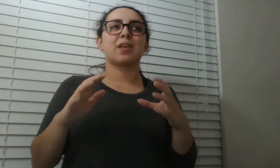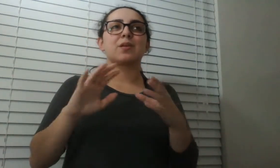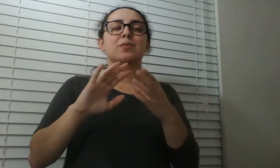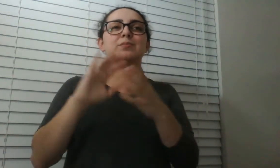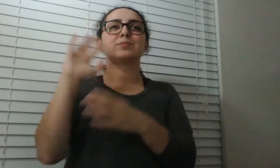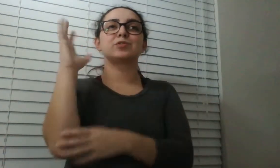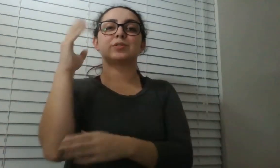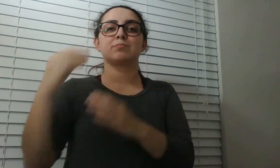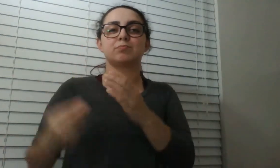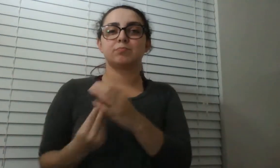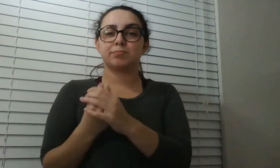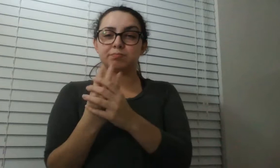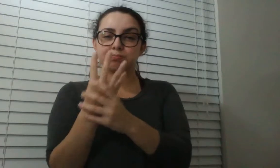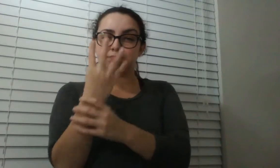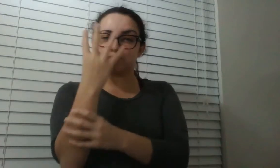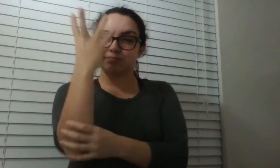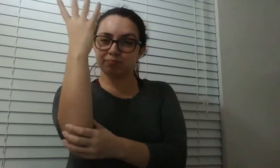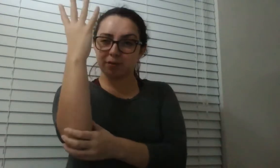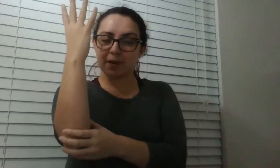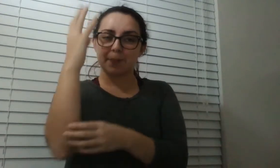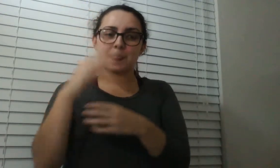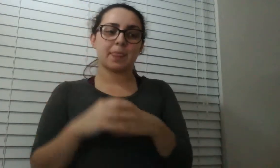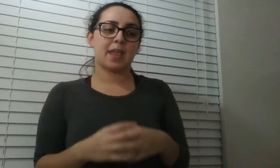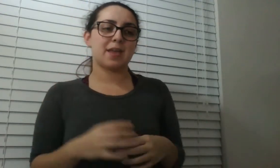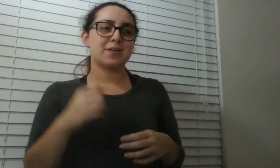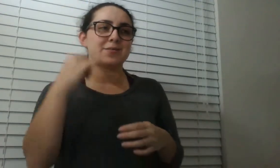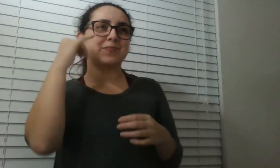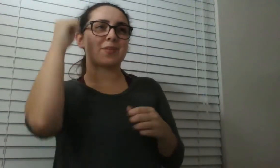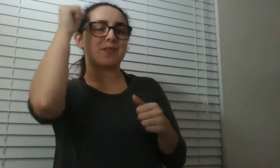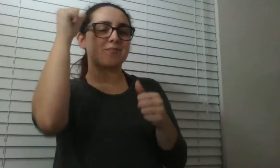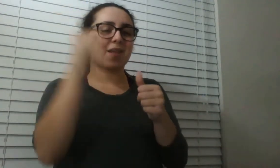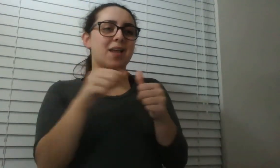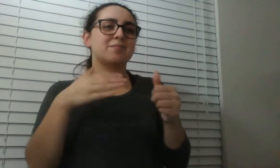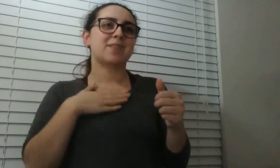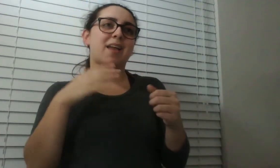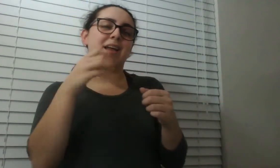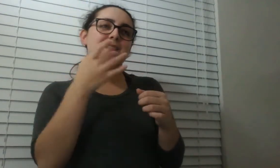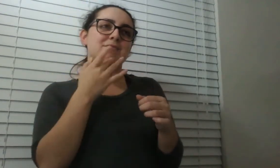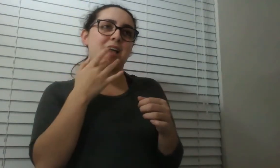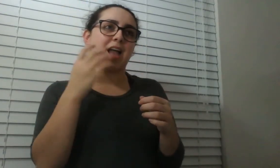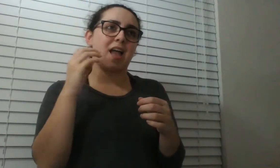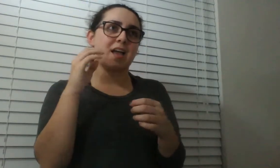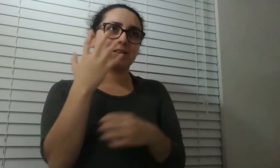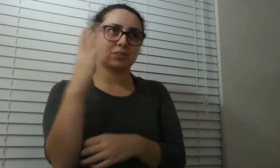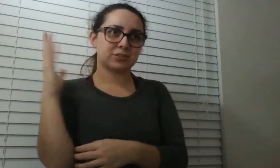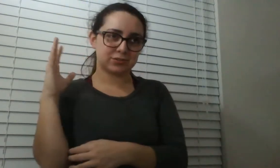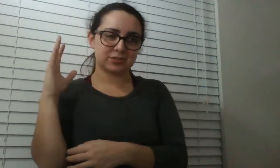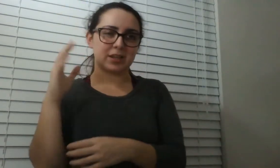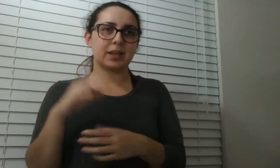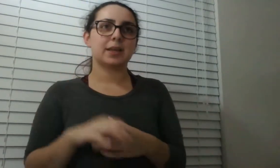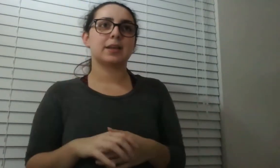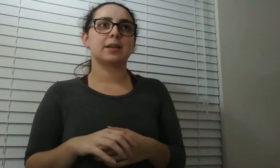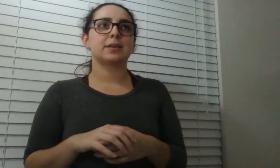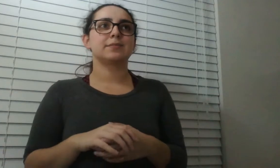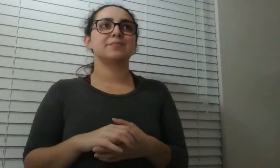And it became so large, unfortunately, that it also caught the attention of my landlord,